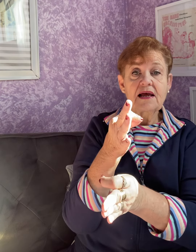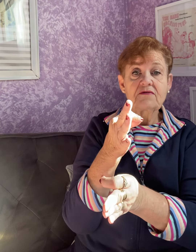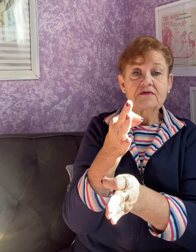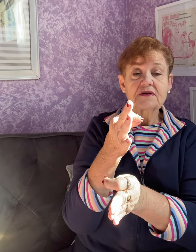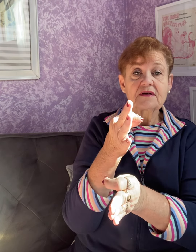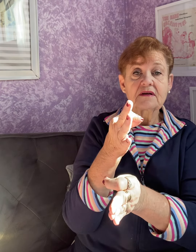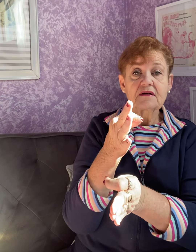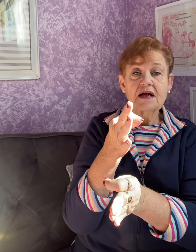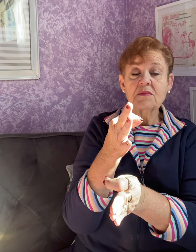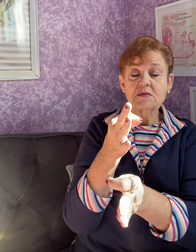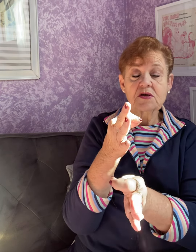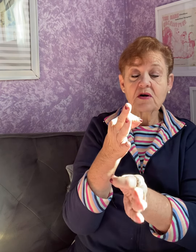left,